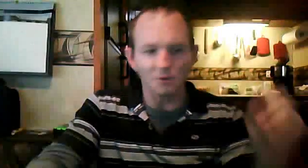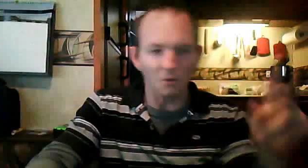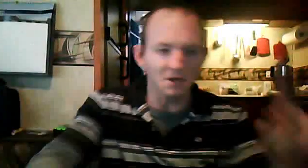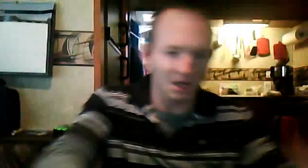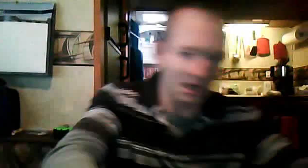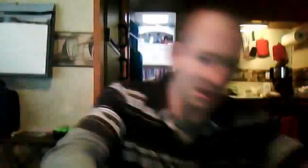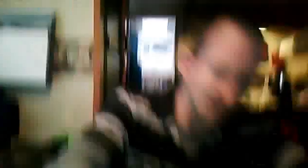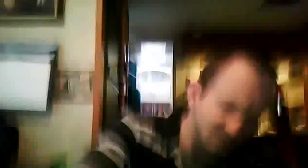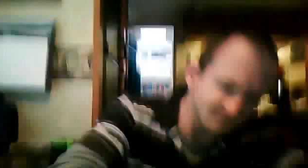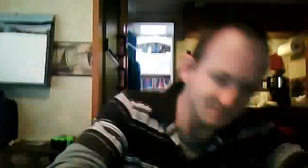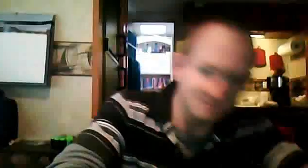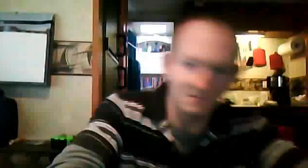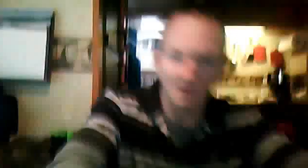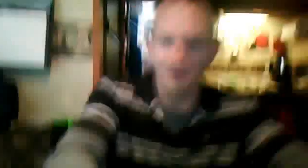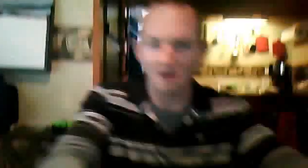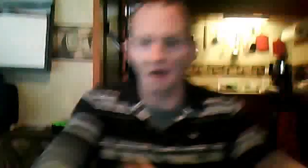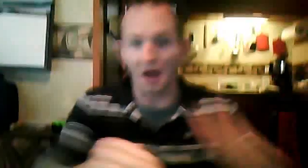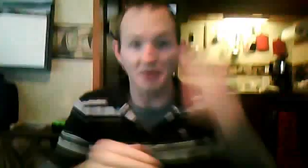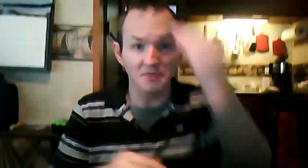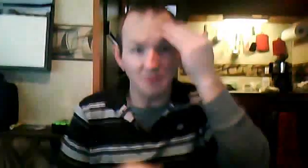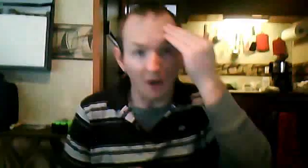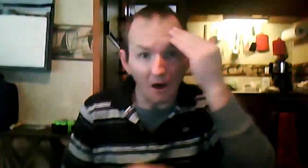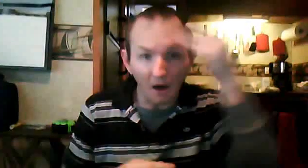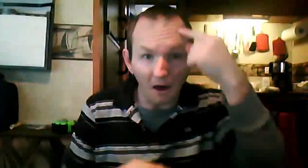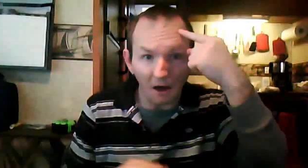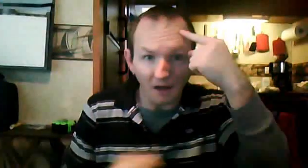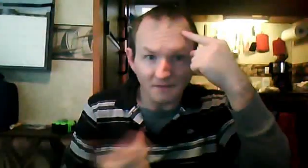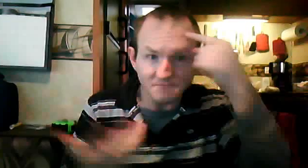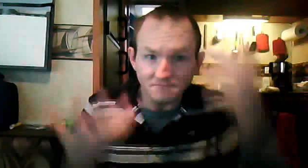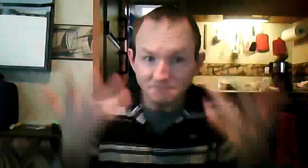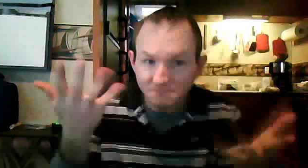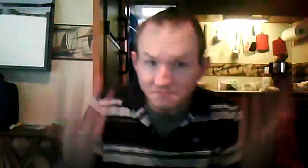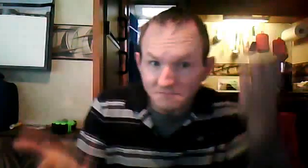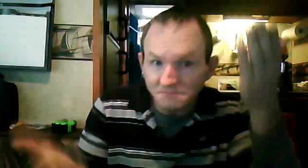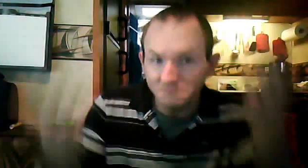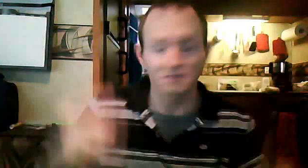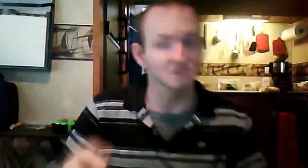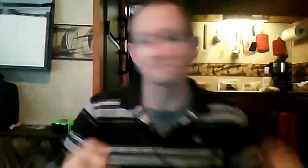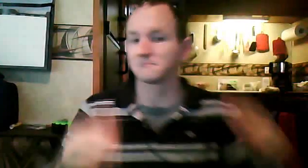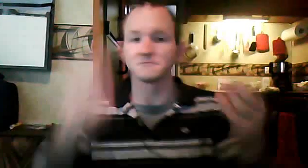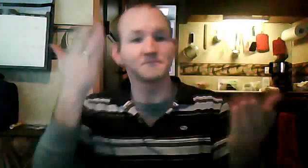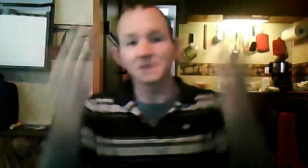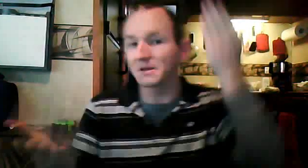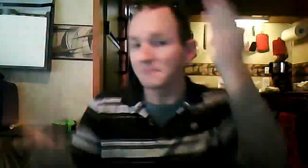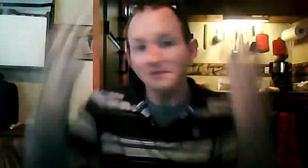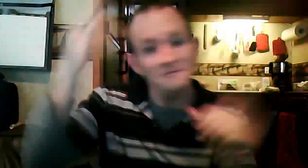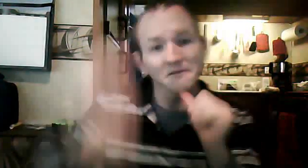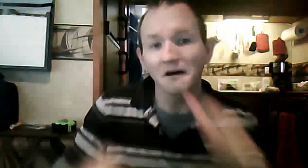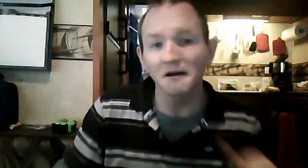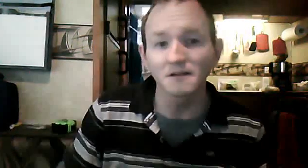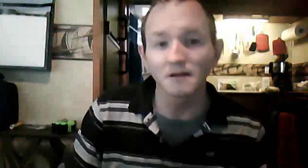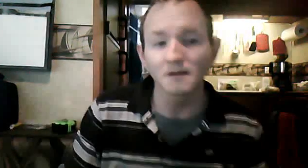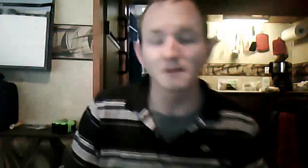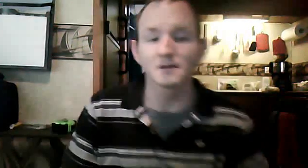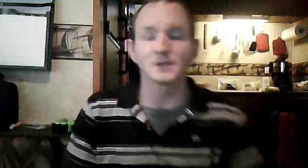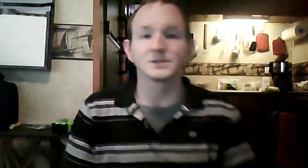i remember i think i'll pick the baby you know we'll make sure everything's okay there are times when a parent cannot make anything right by the